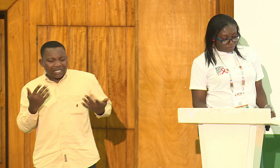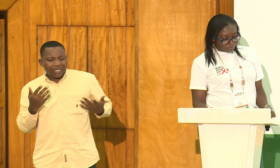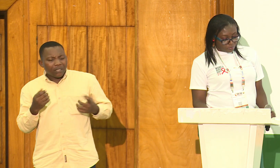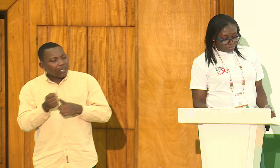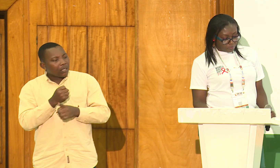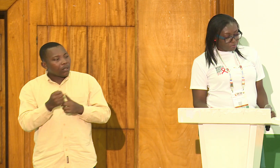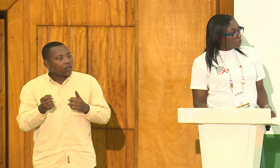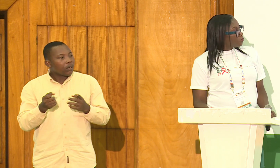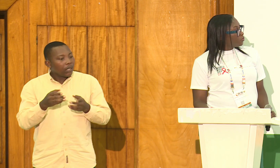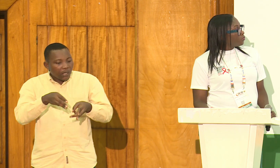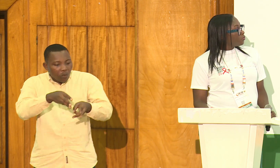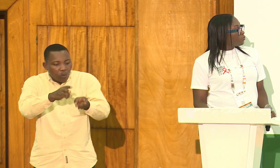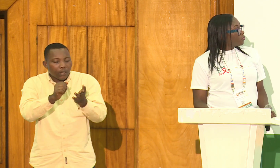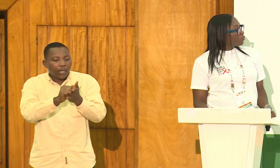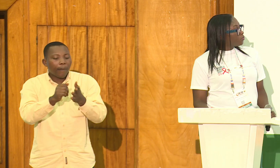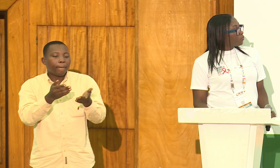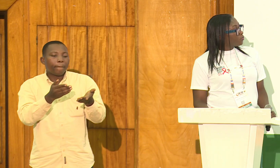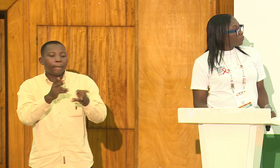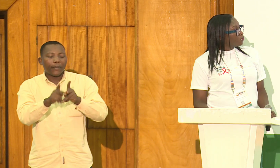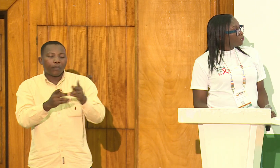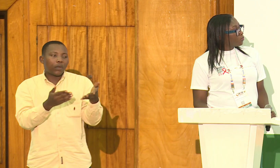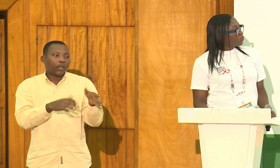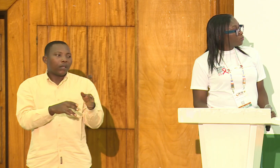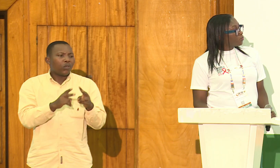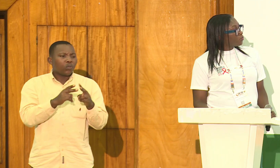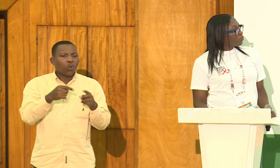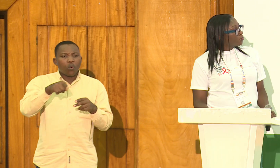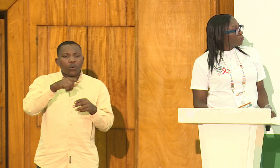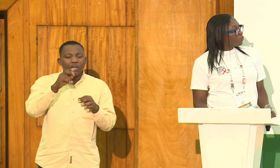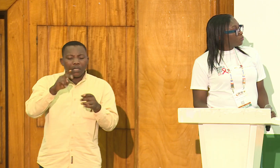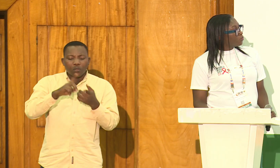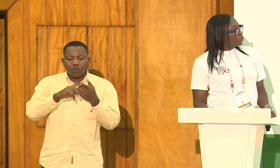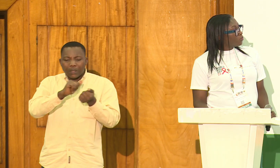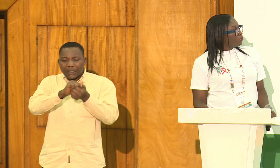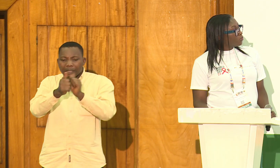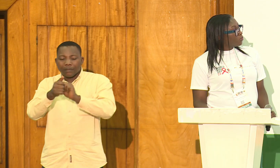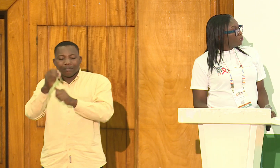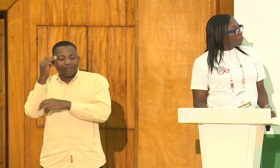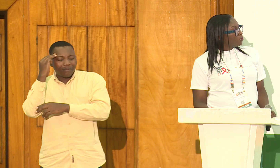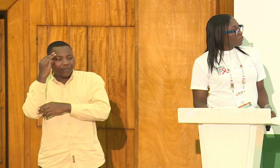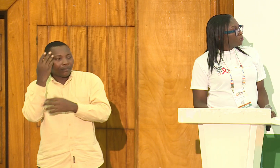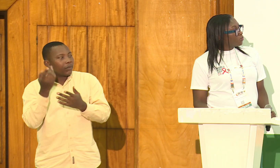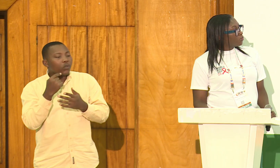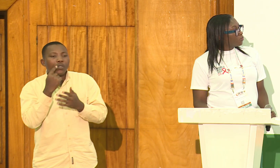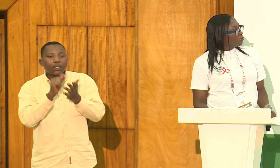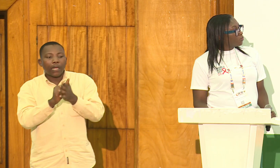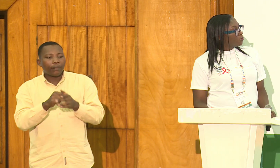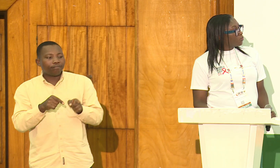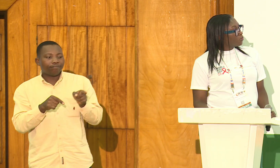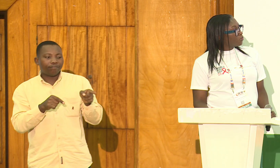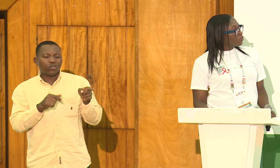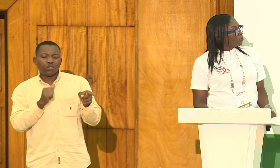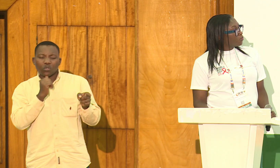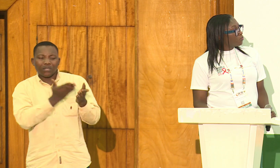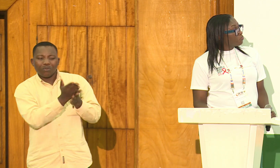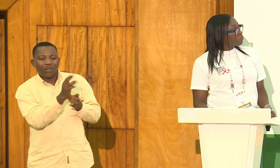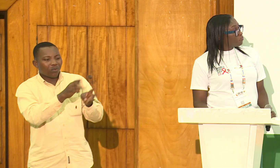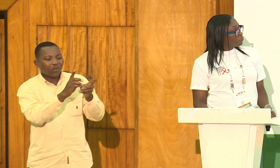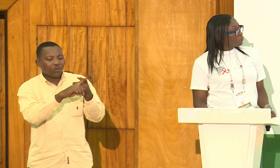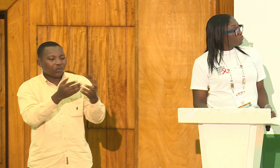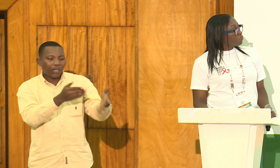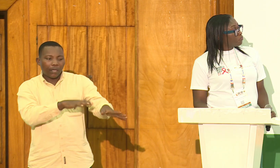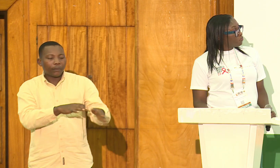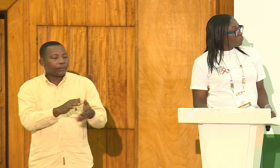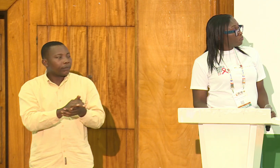we have to change that mindset to say, actually, this is not a normal way to die. And also, if you look